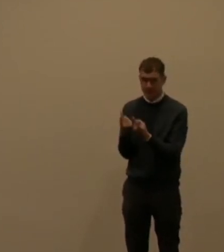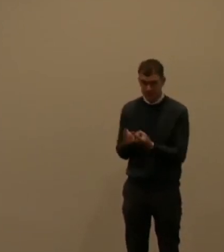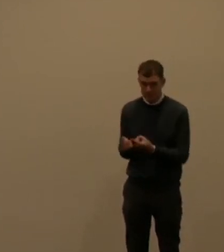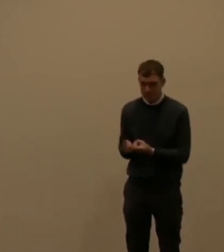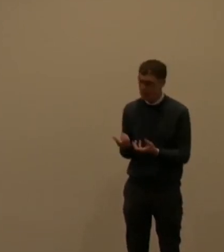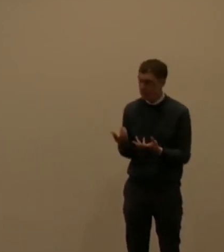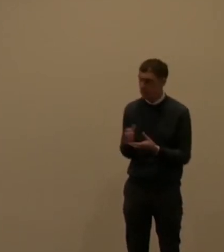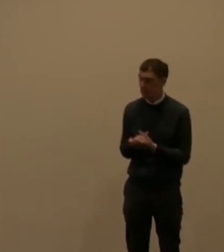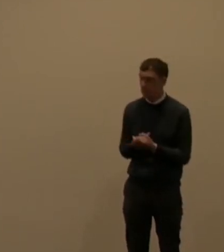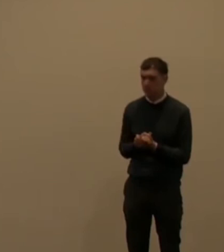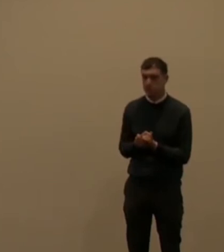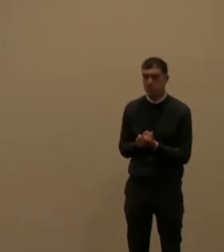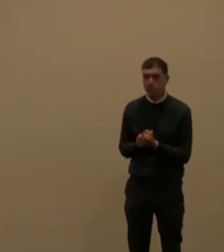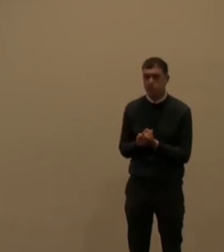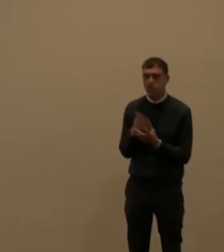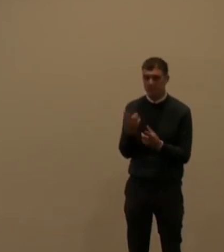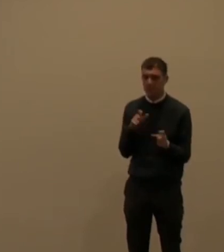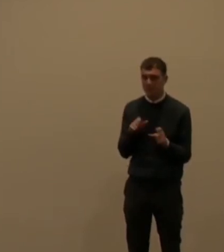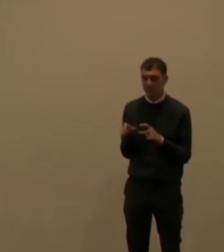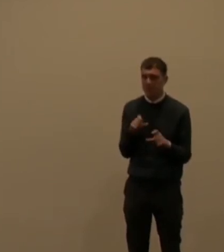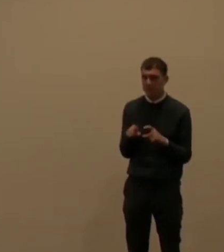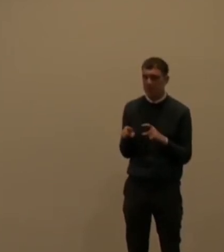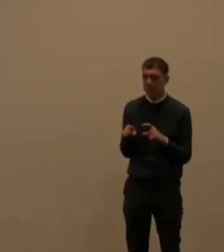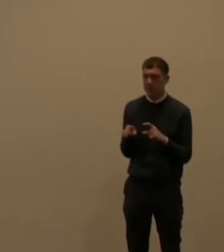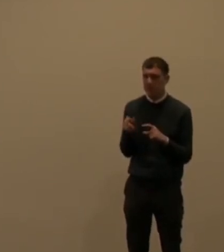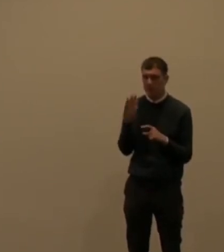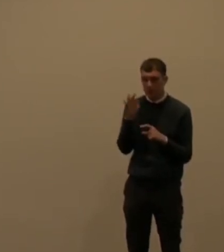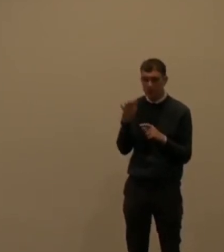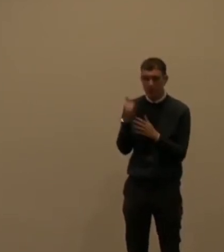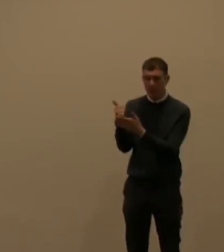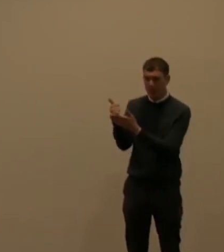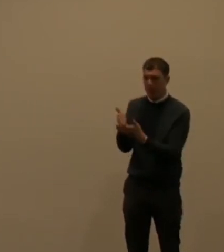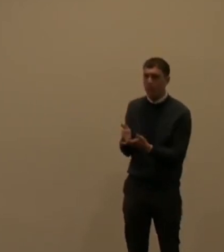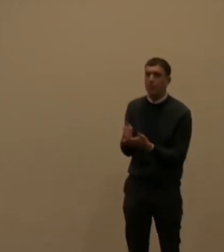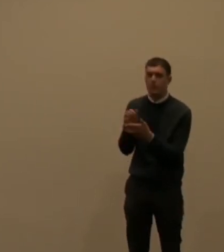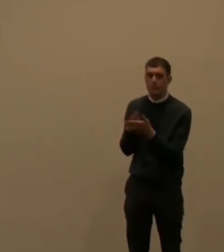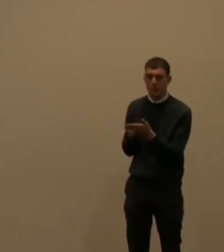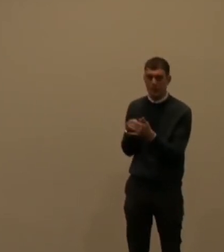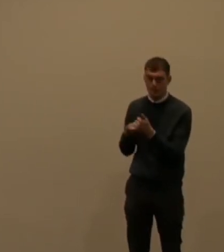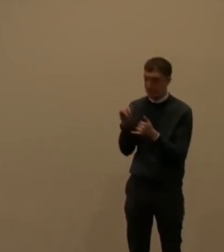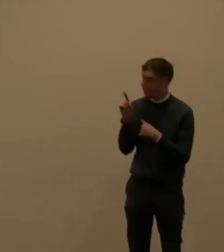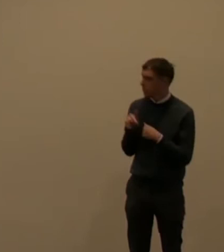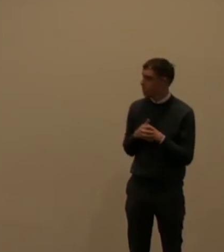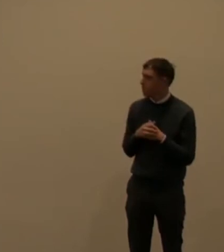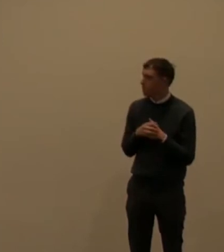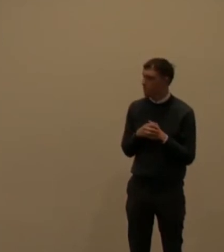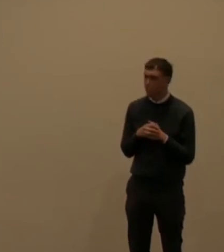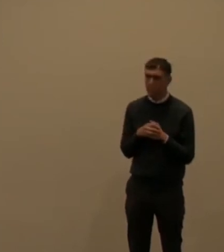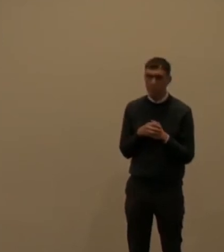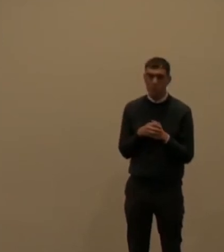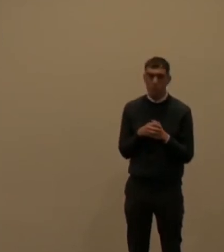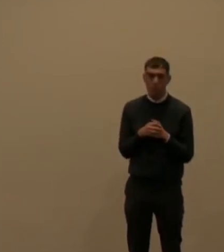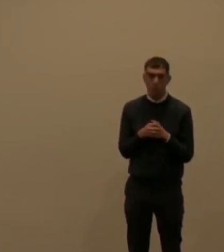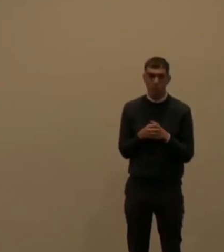But it is primarily still theoretical help that we got from the help. Actually, one thing